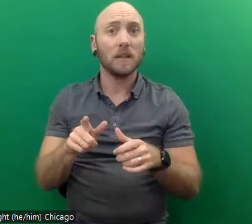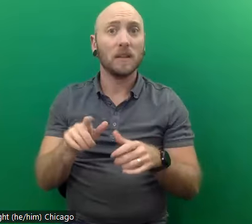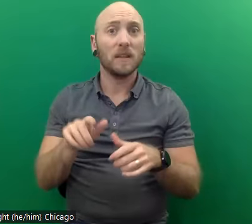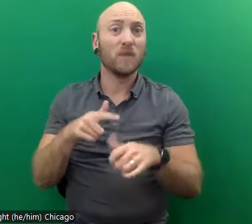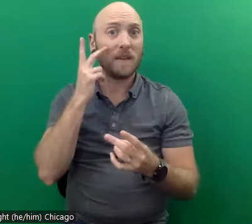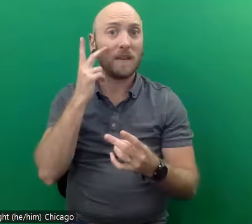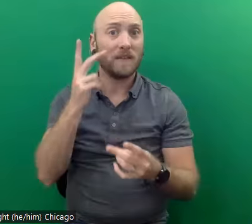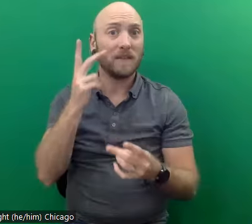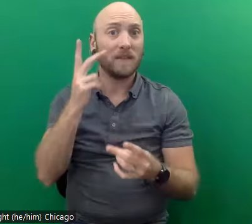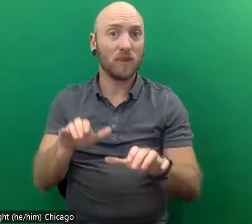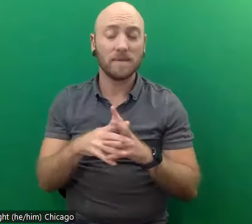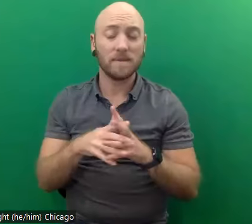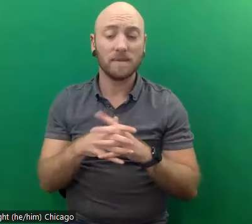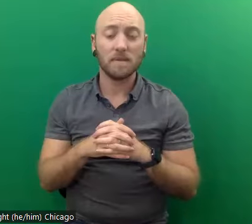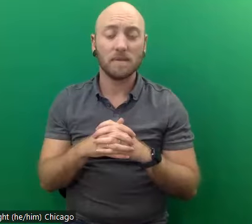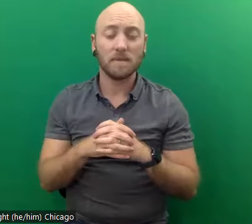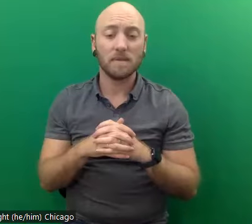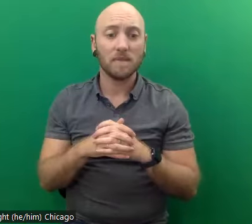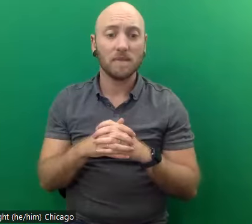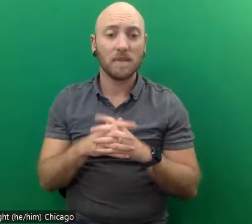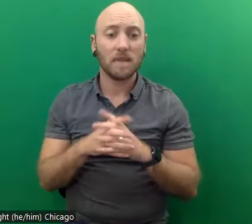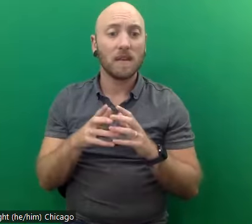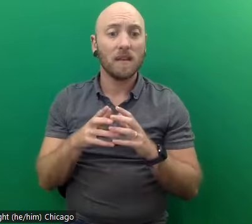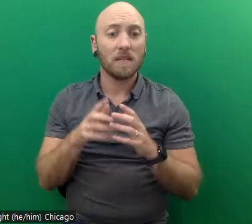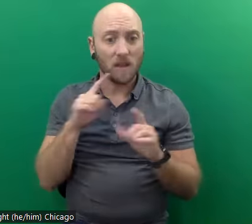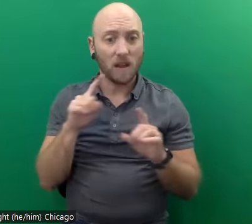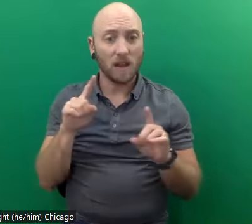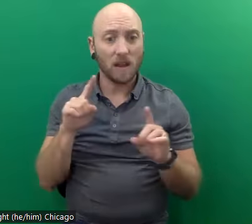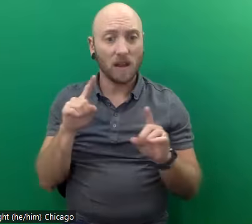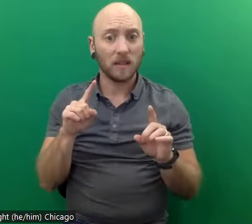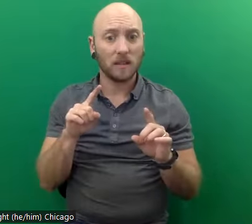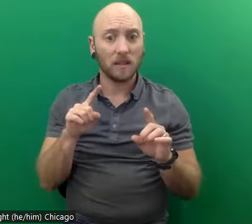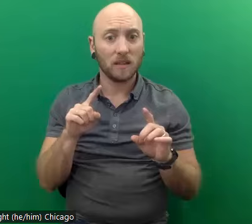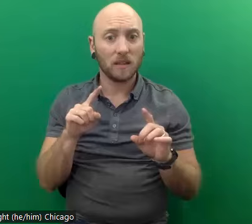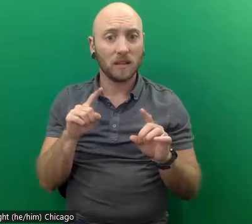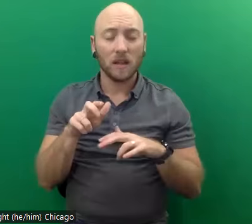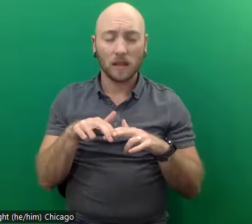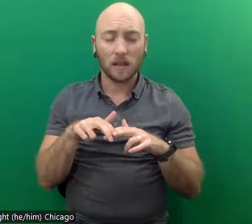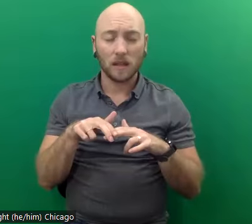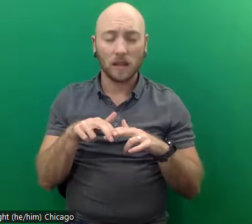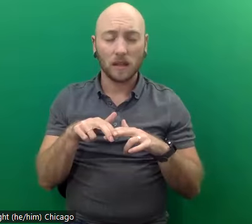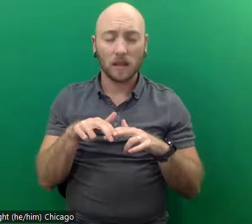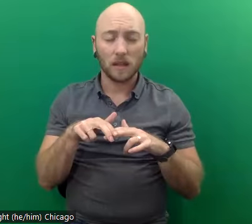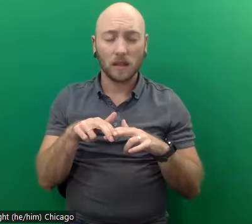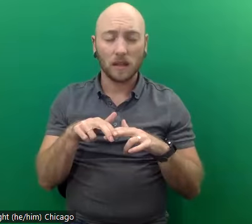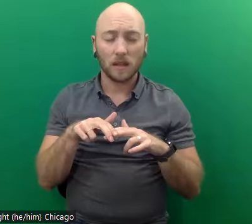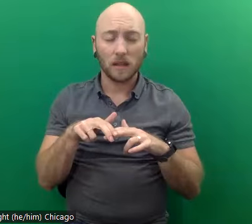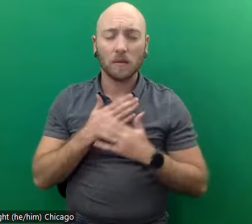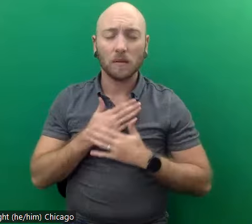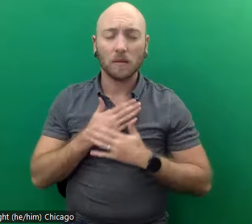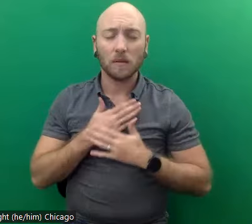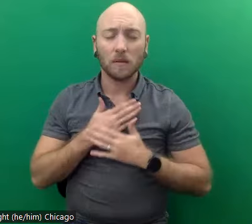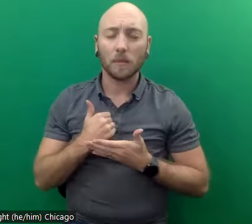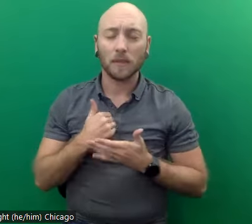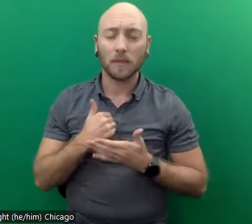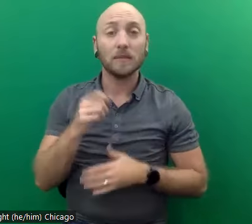I asked for help, but I didn't know who I was asking. I just asked for help. See, I was born and baptized Catholic.